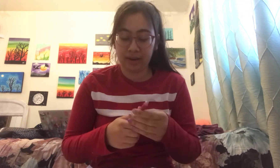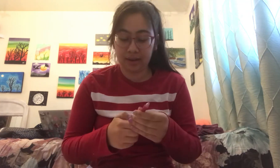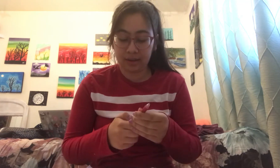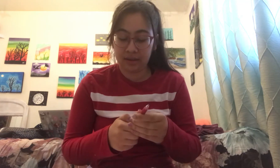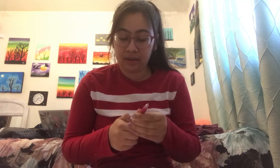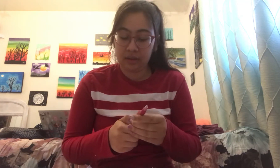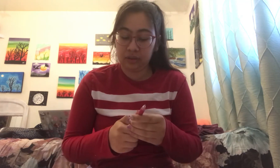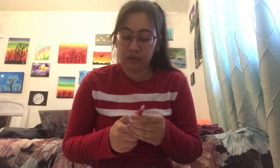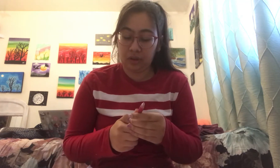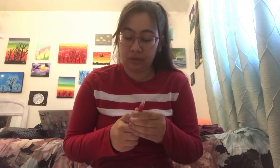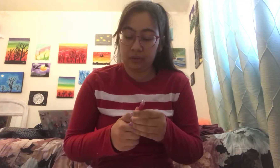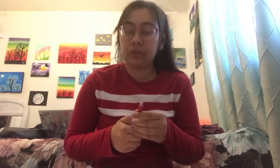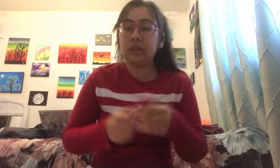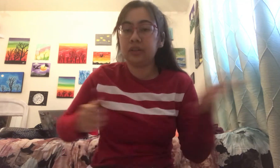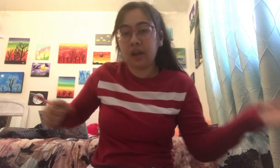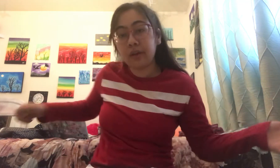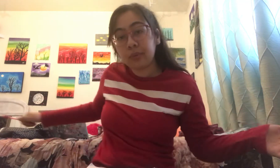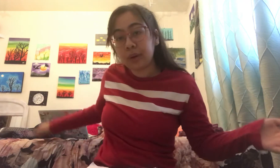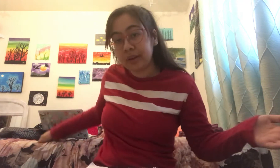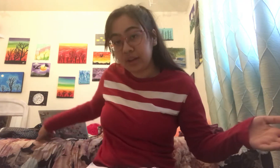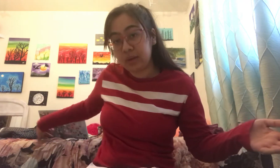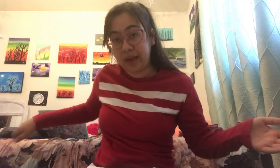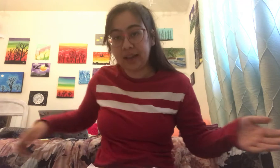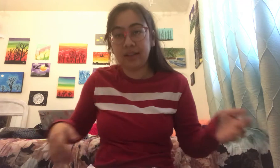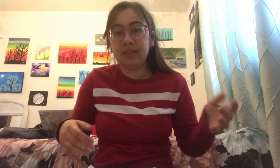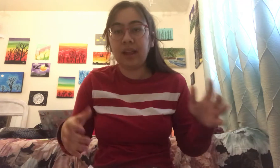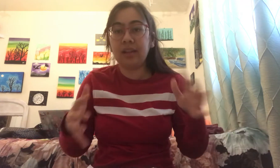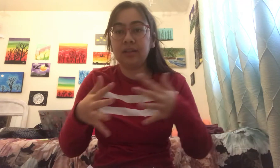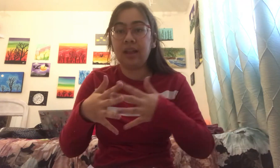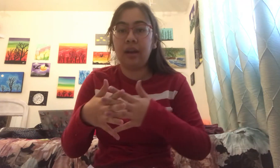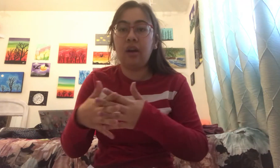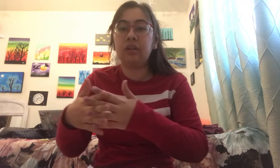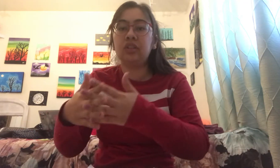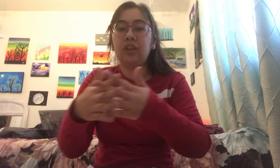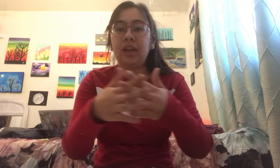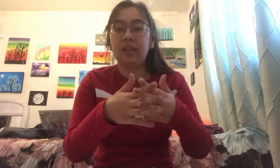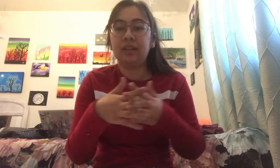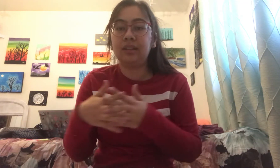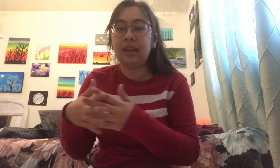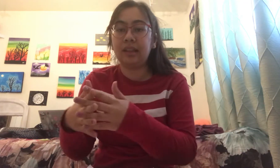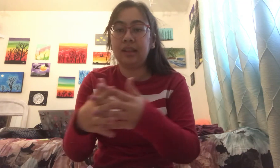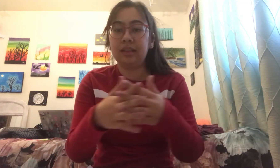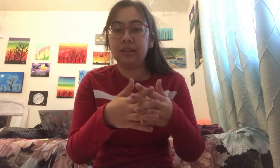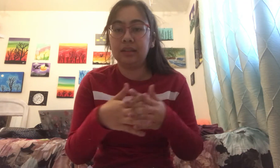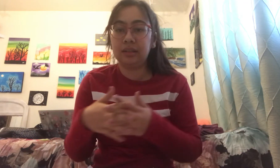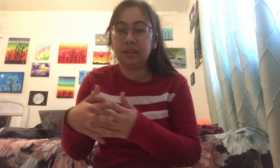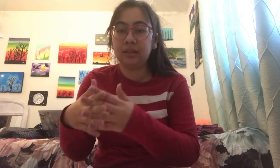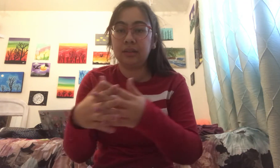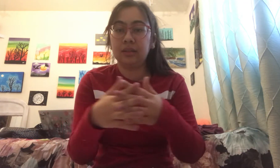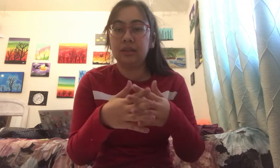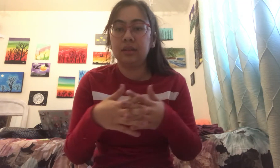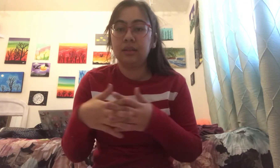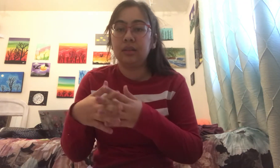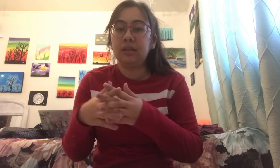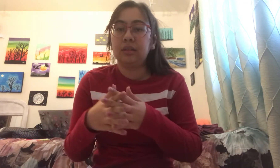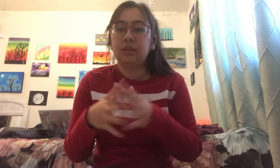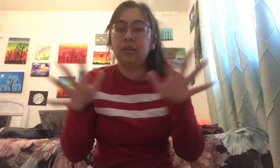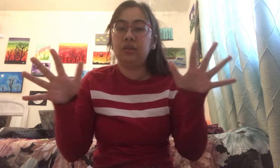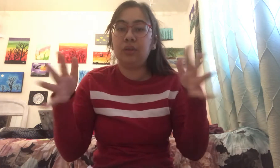so first off we're in the United States and our sign is like this so just do